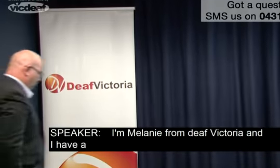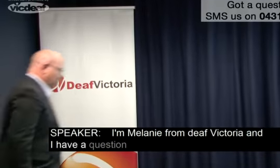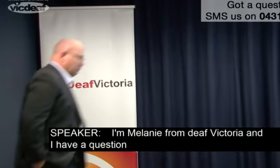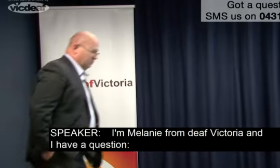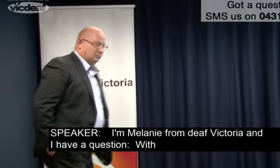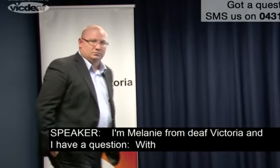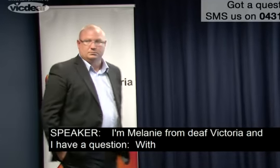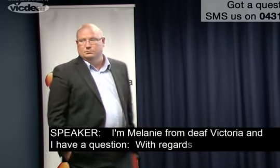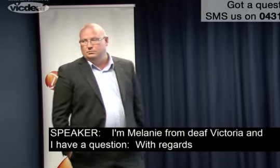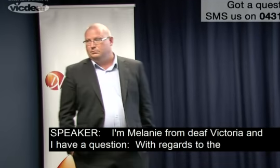is that?